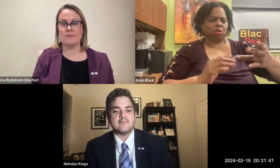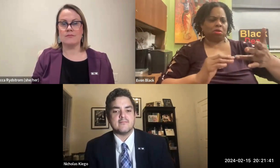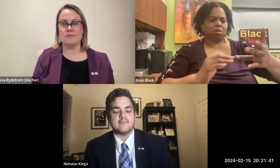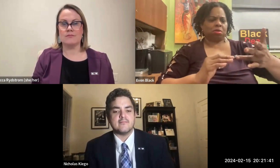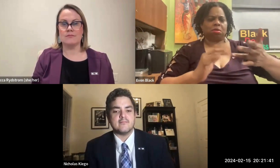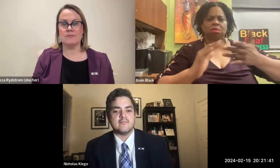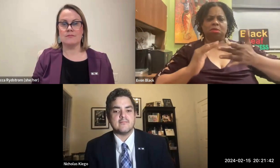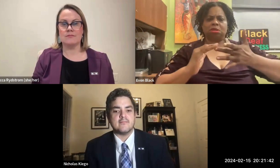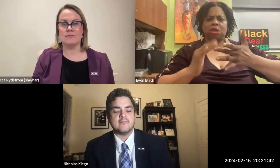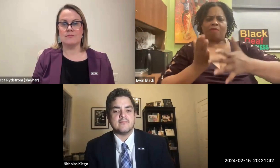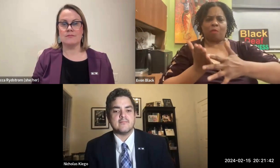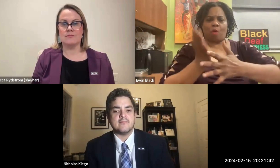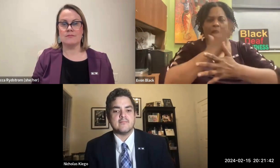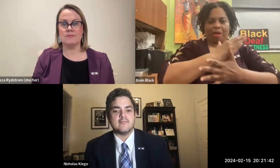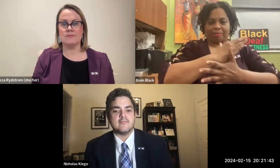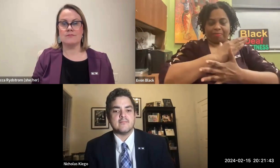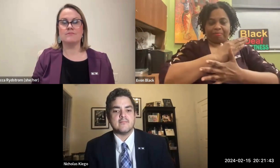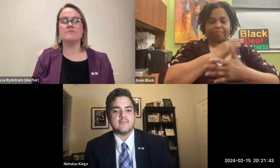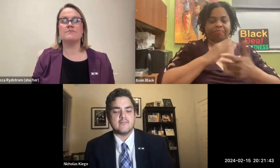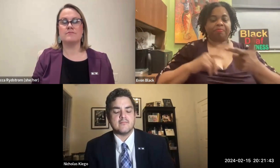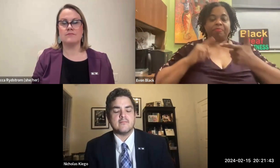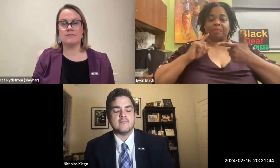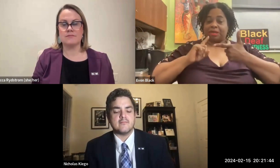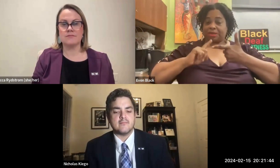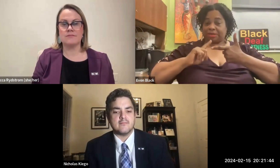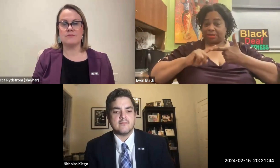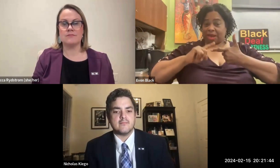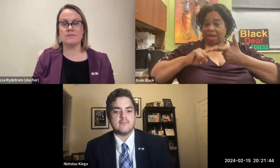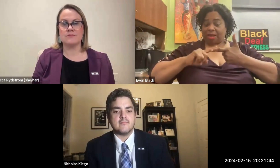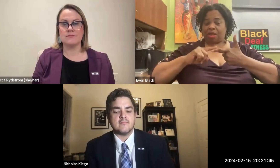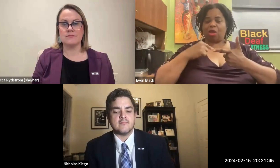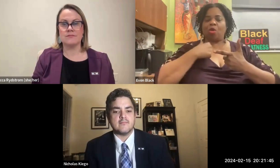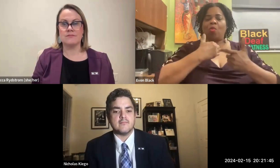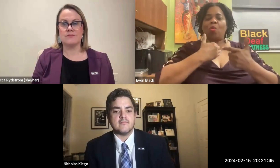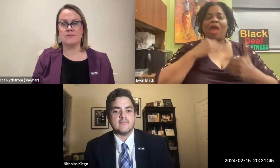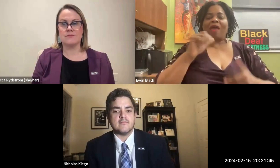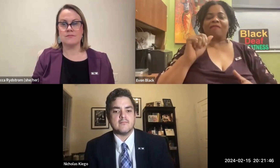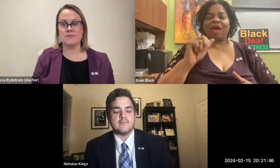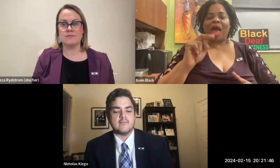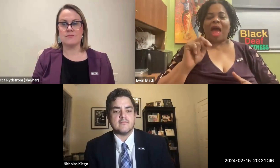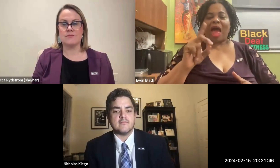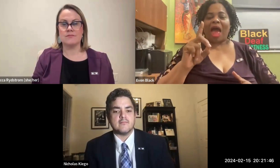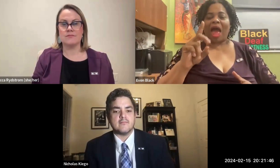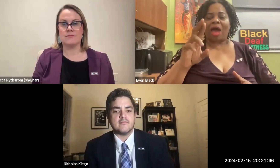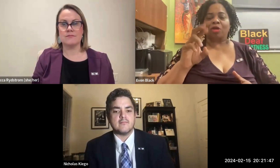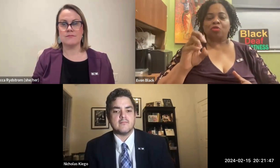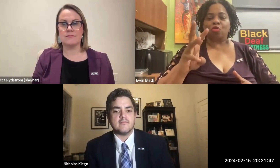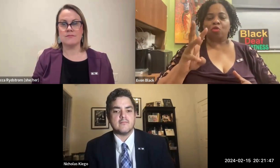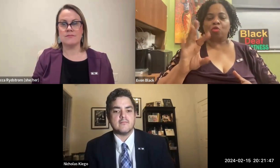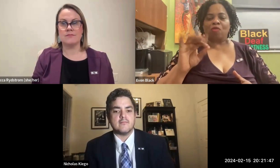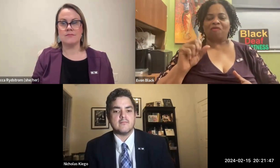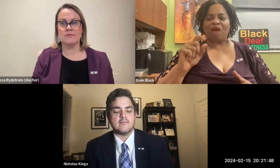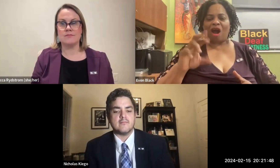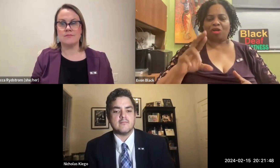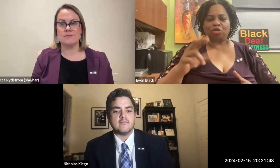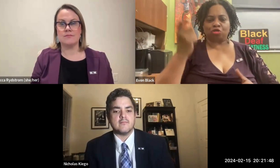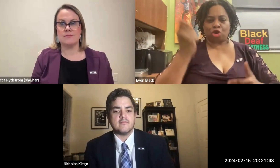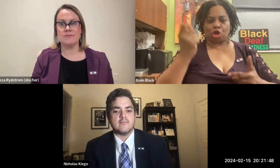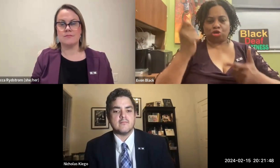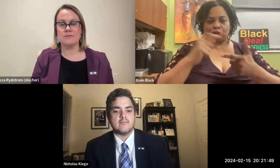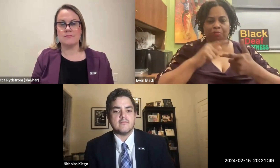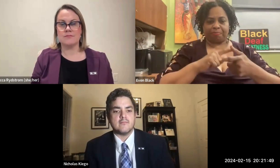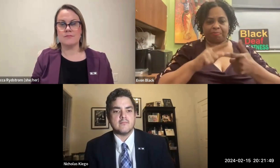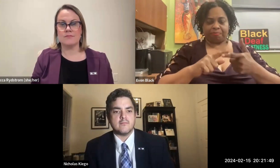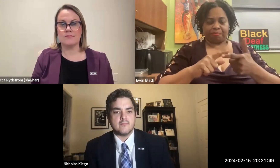and that is for undergraduate students who are sophomore or above. We also have